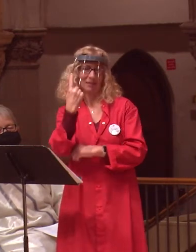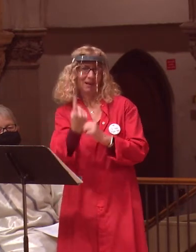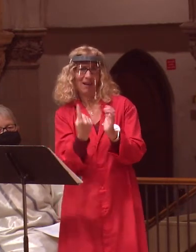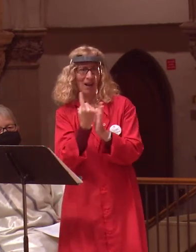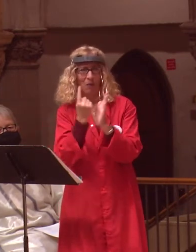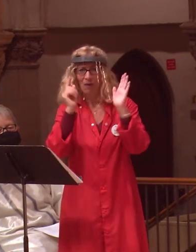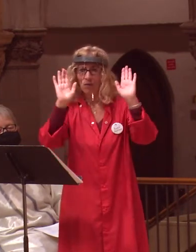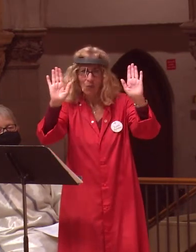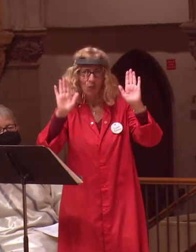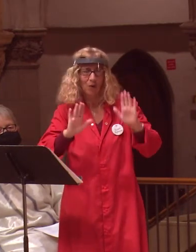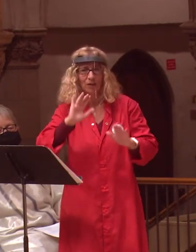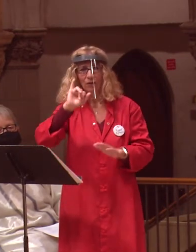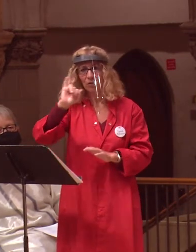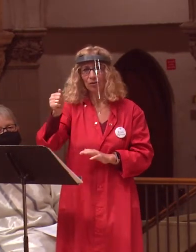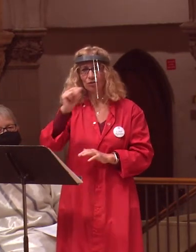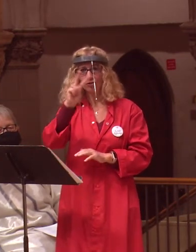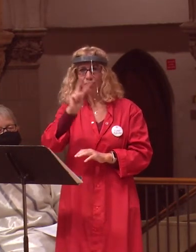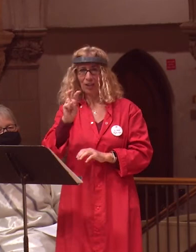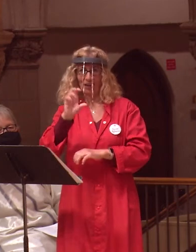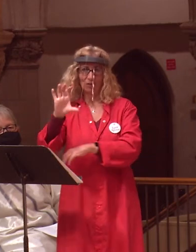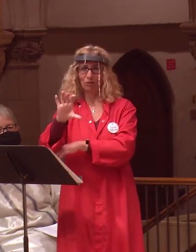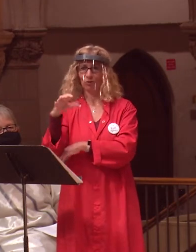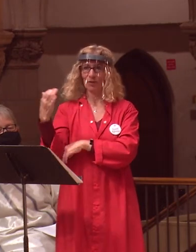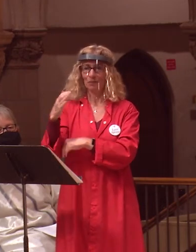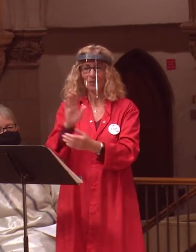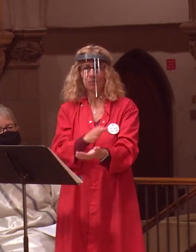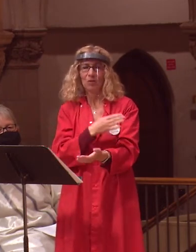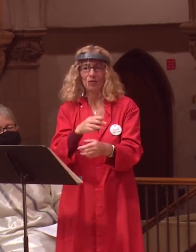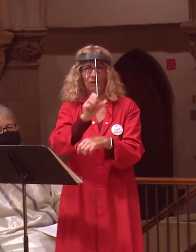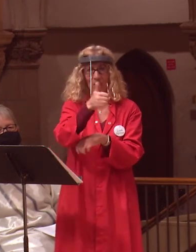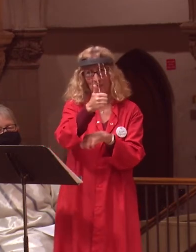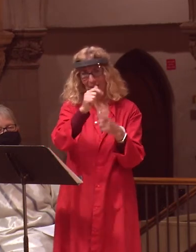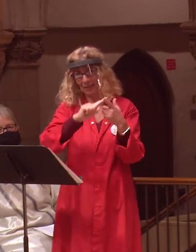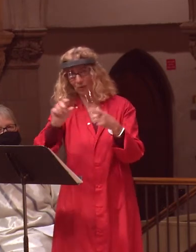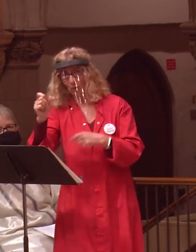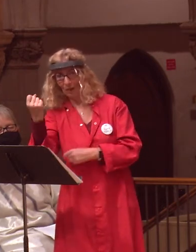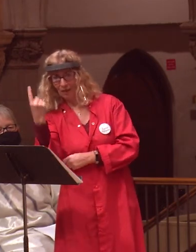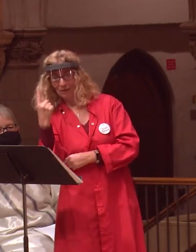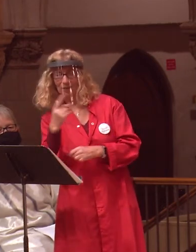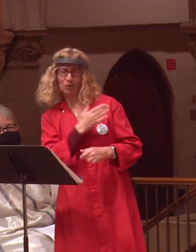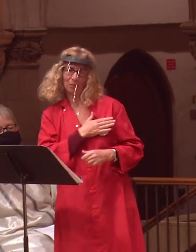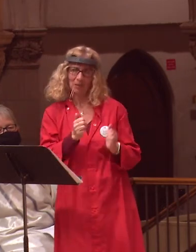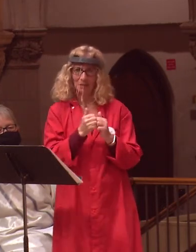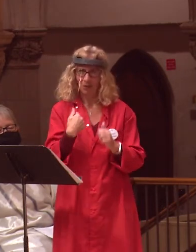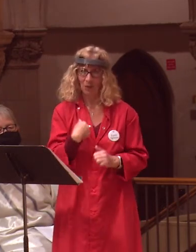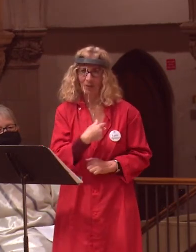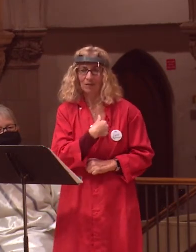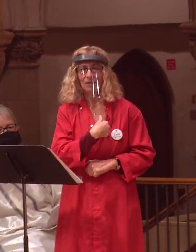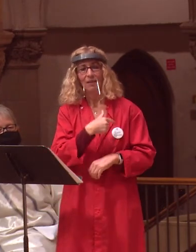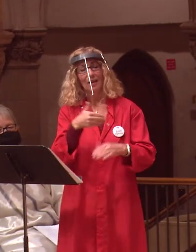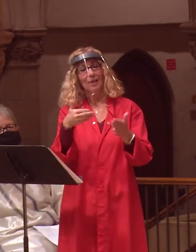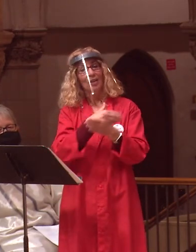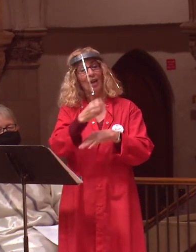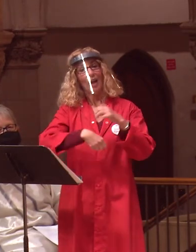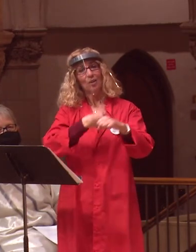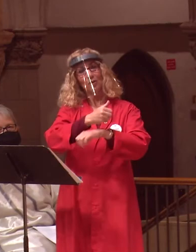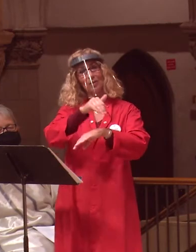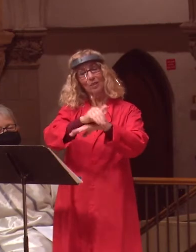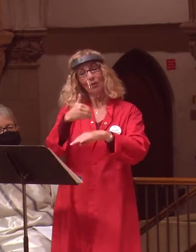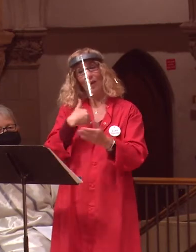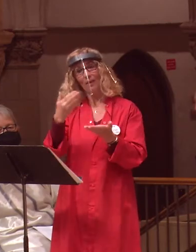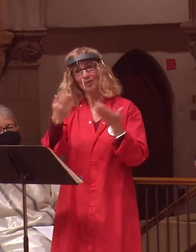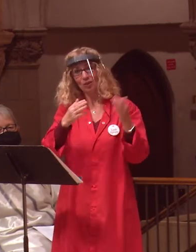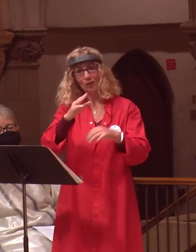jazz Christmas music from 10 to 11 o'clock. Please be with us then. And then on New Year's Eve, we'll have a service at 7:30